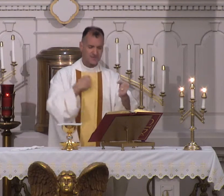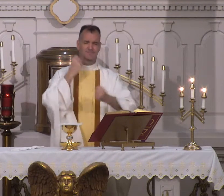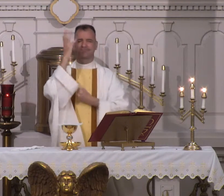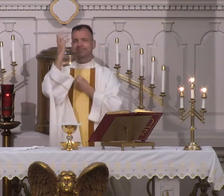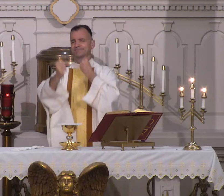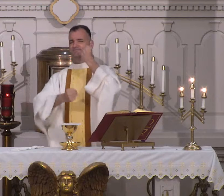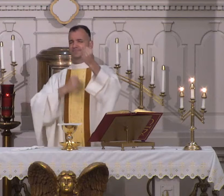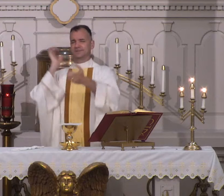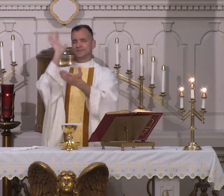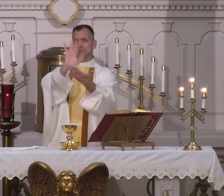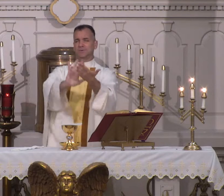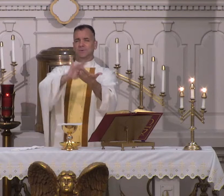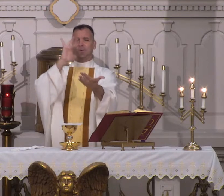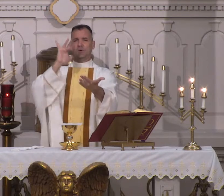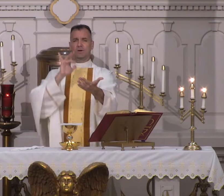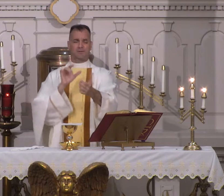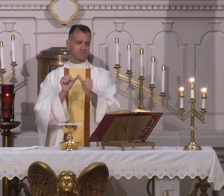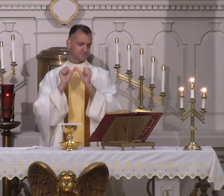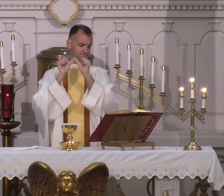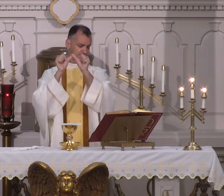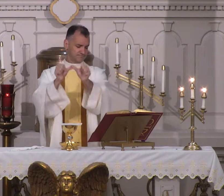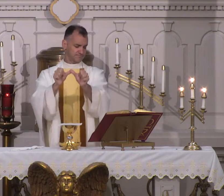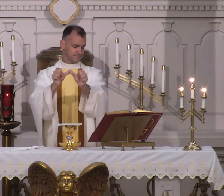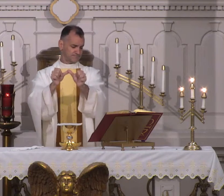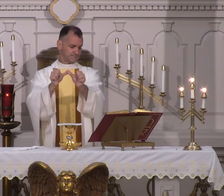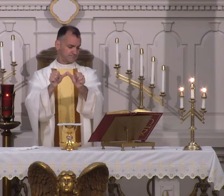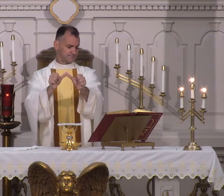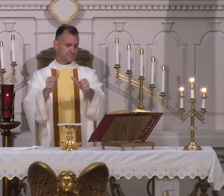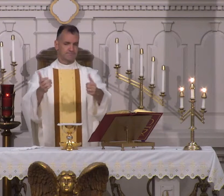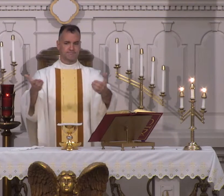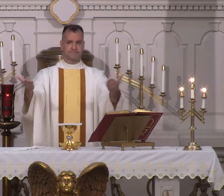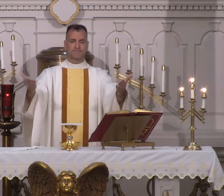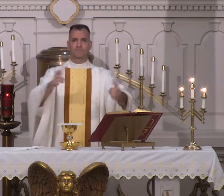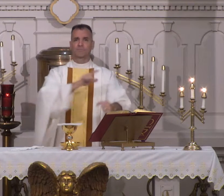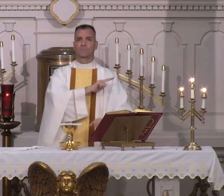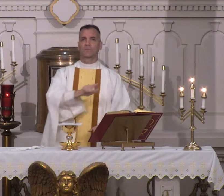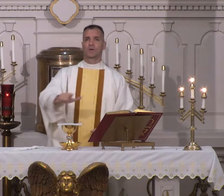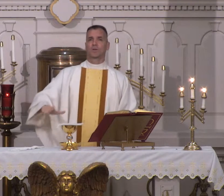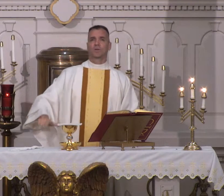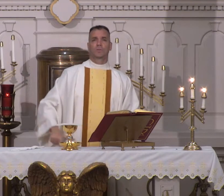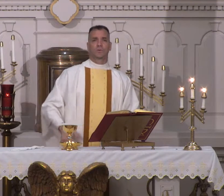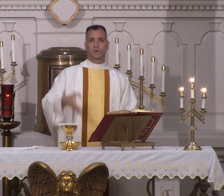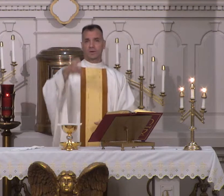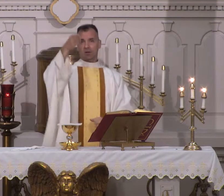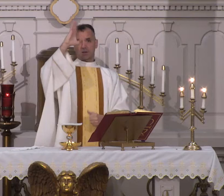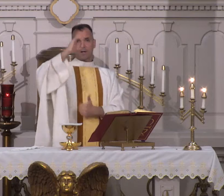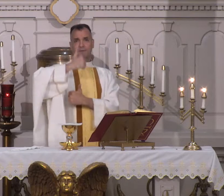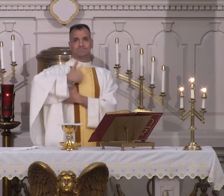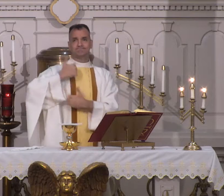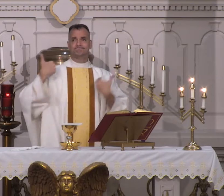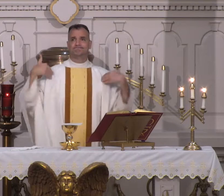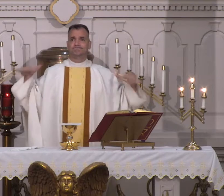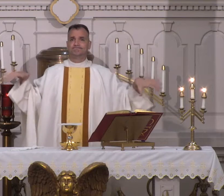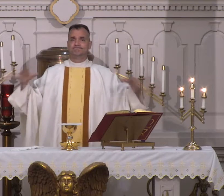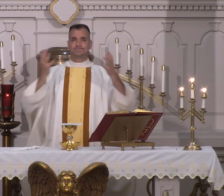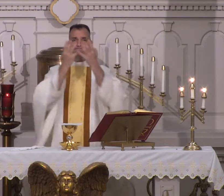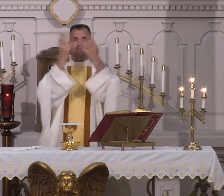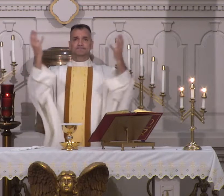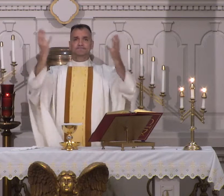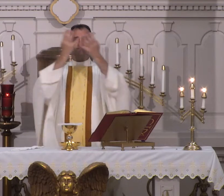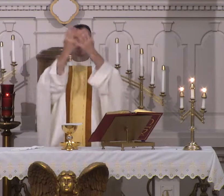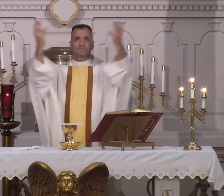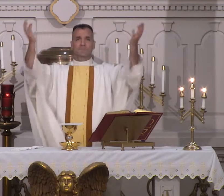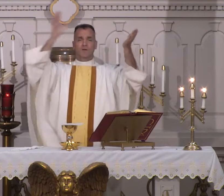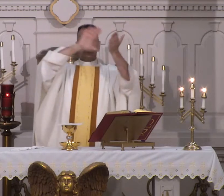hosts sing together the unending hymn of your glory as they acclaim. Holy,